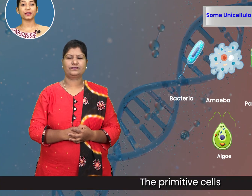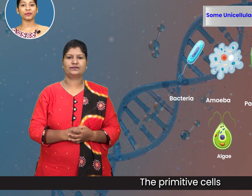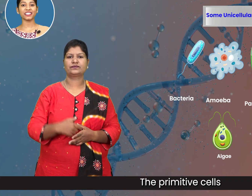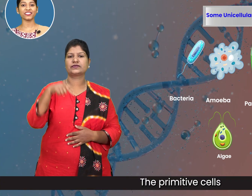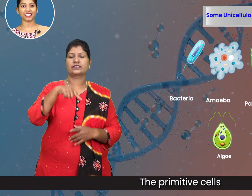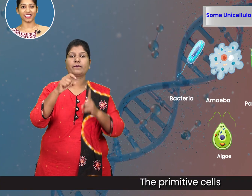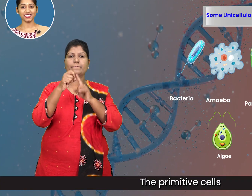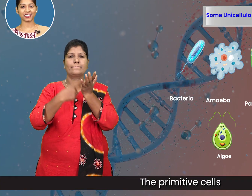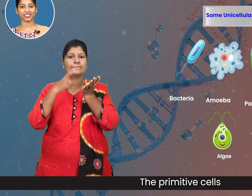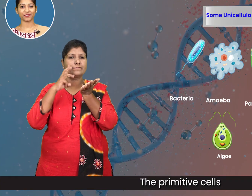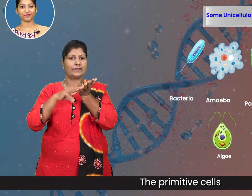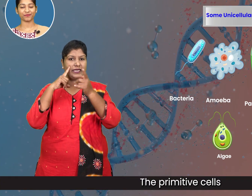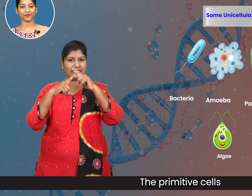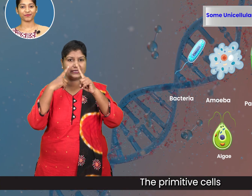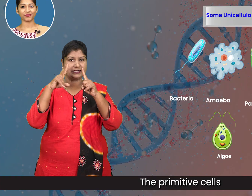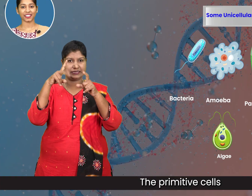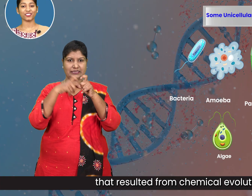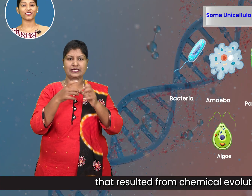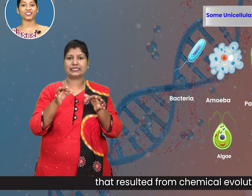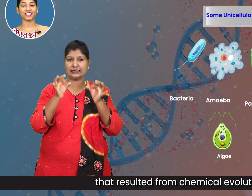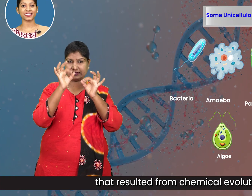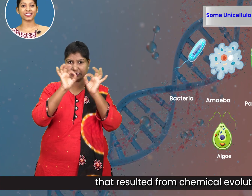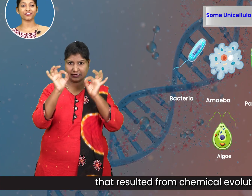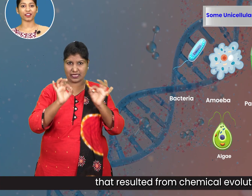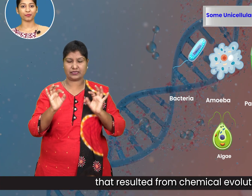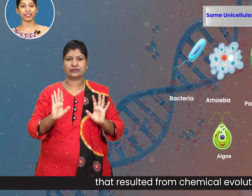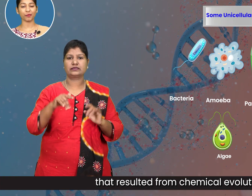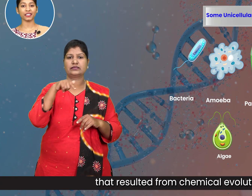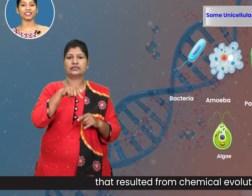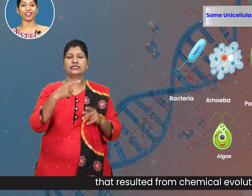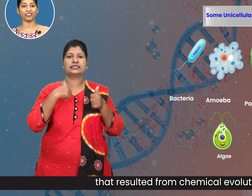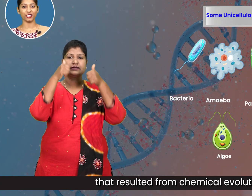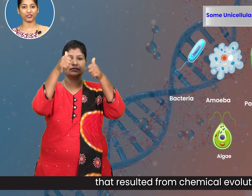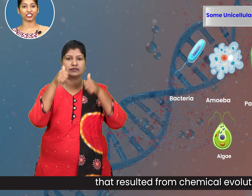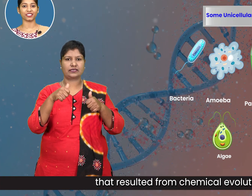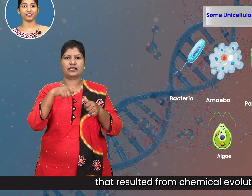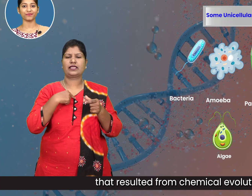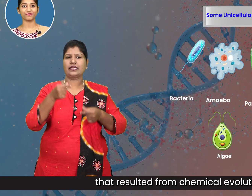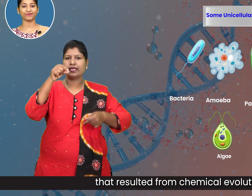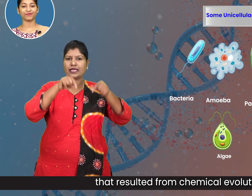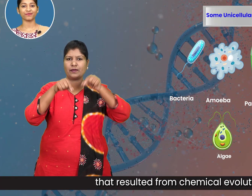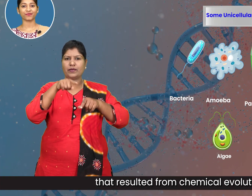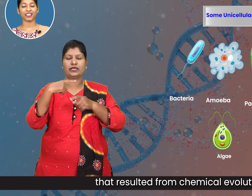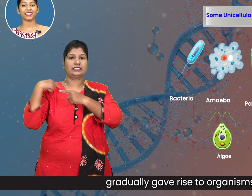The primitive cells that resulted from chemical evolution